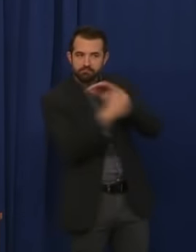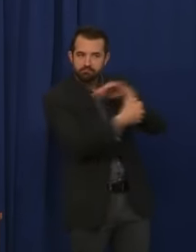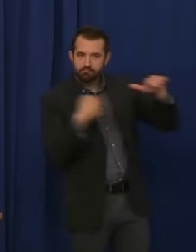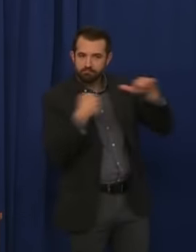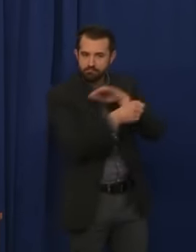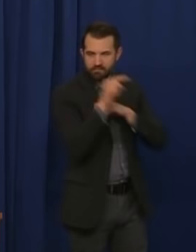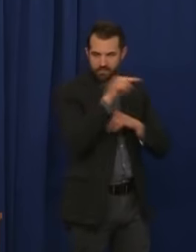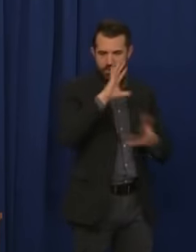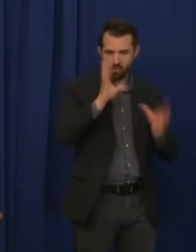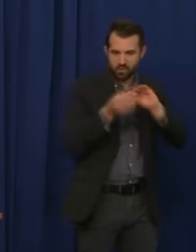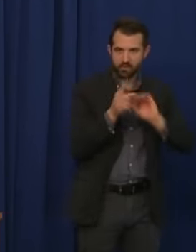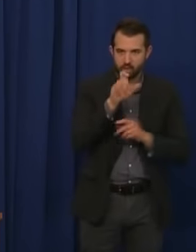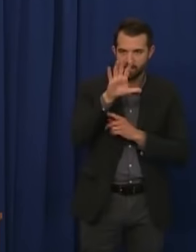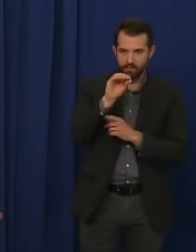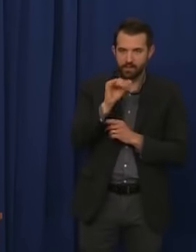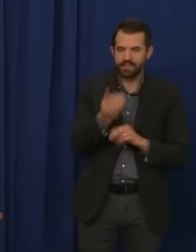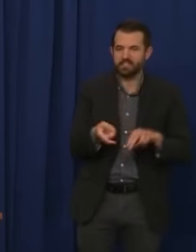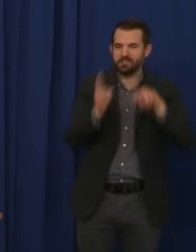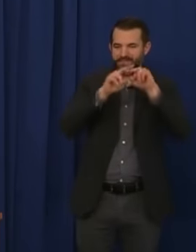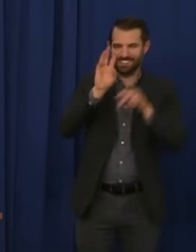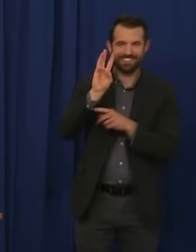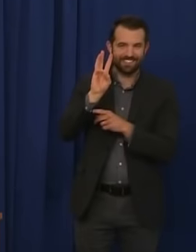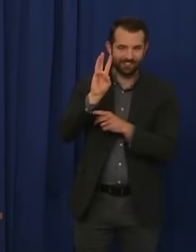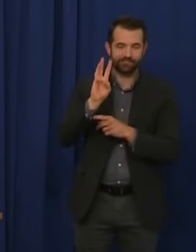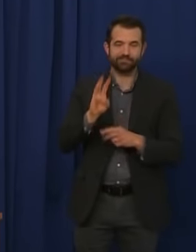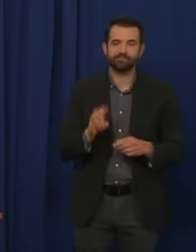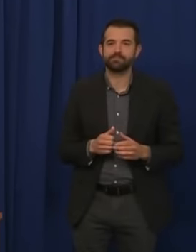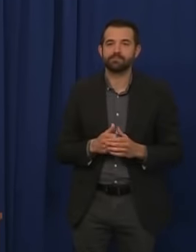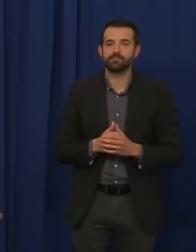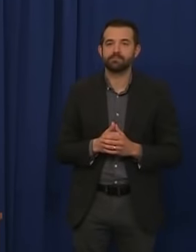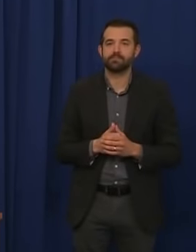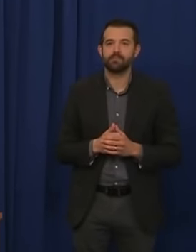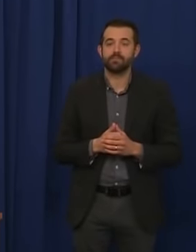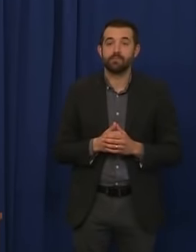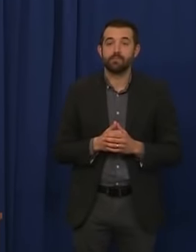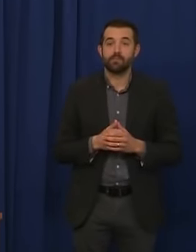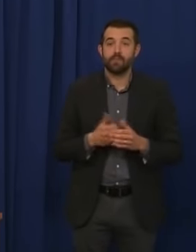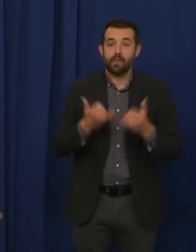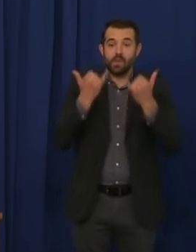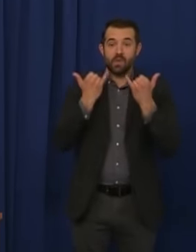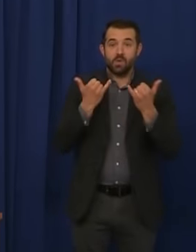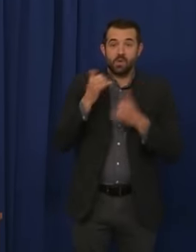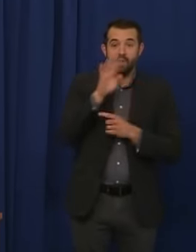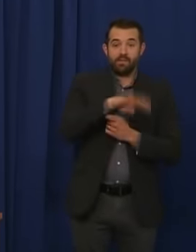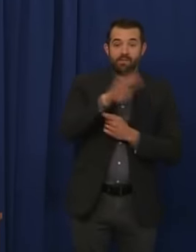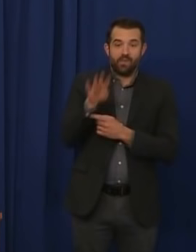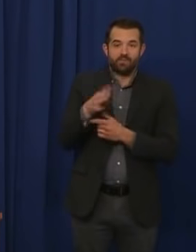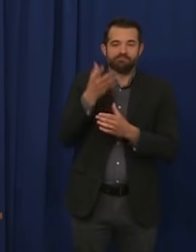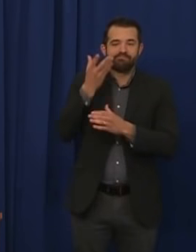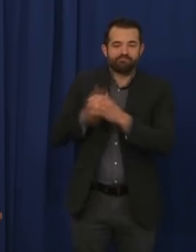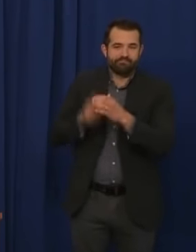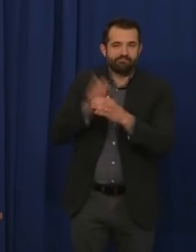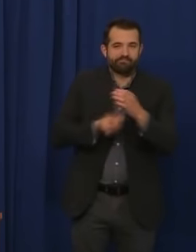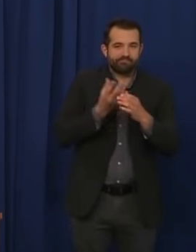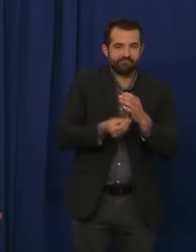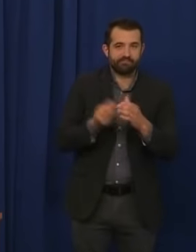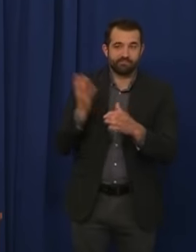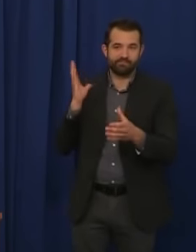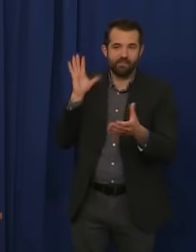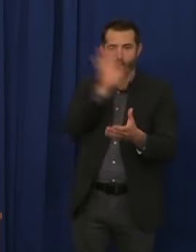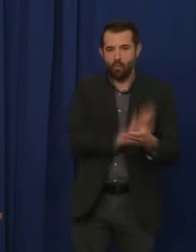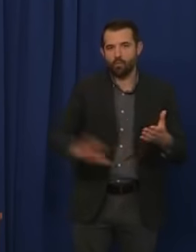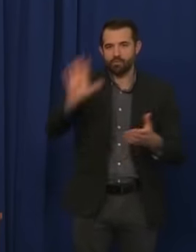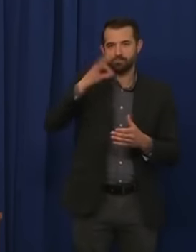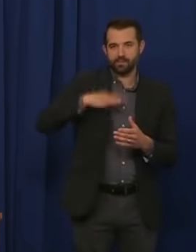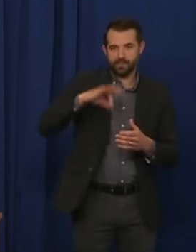6 since yesterday. And as I noted, there are now 44 deaths statewide, an unfortunate increase